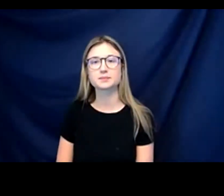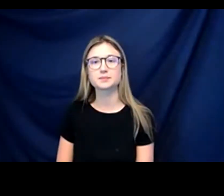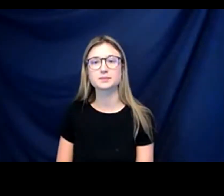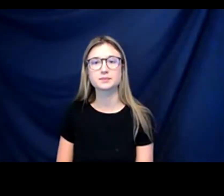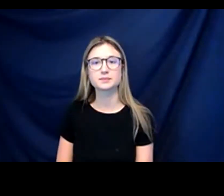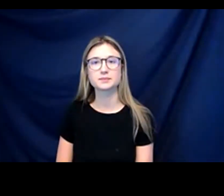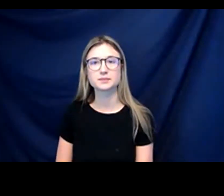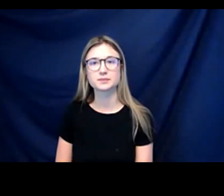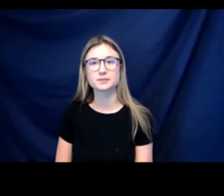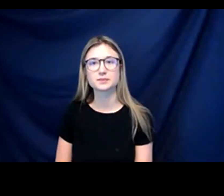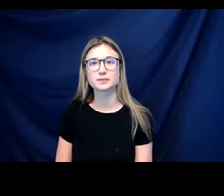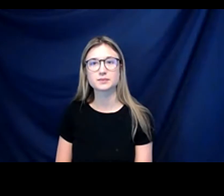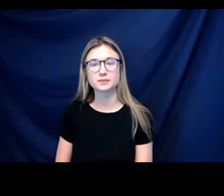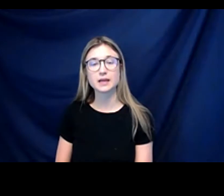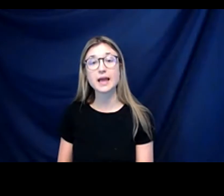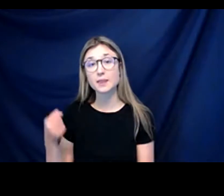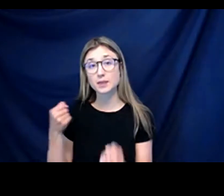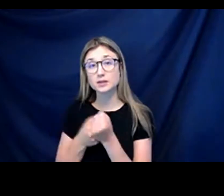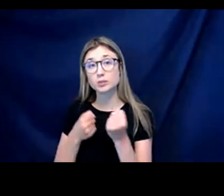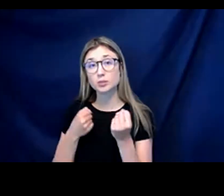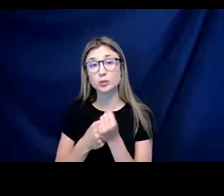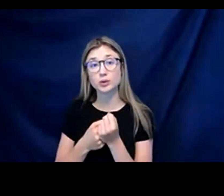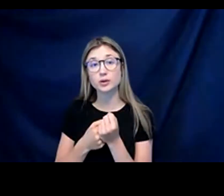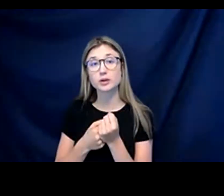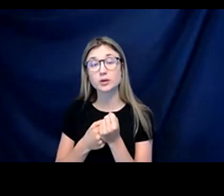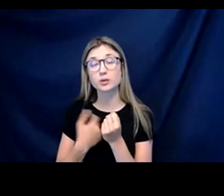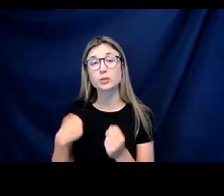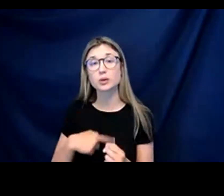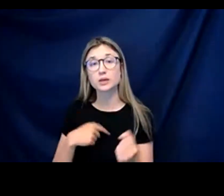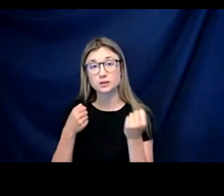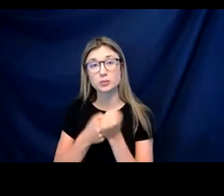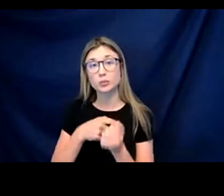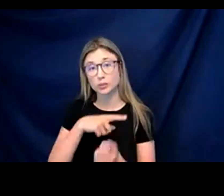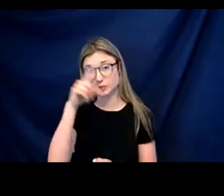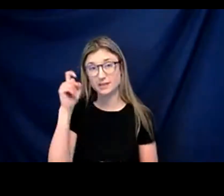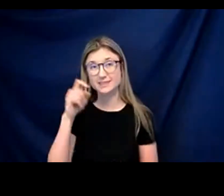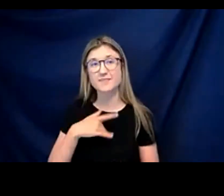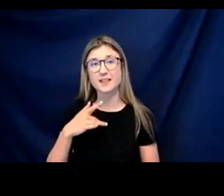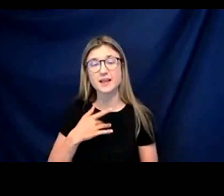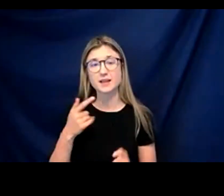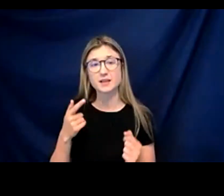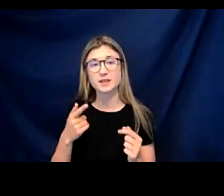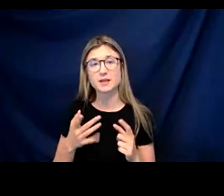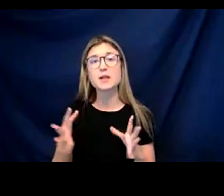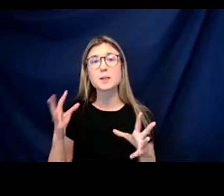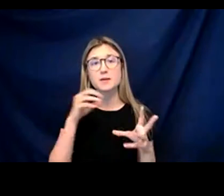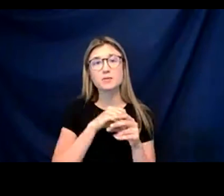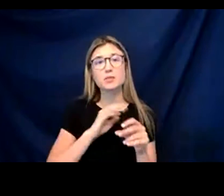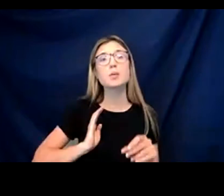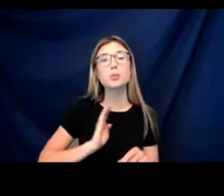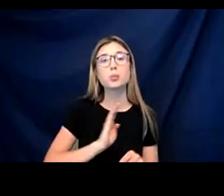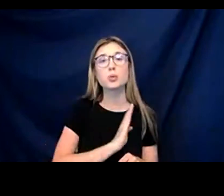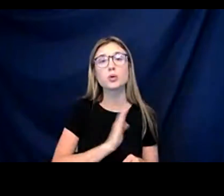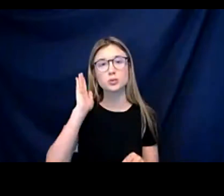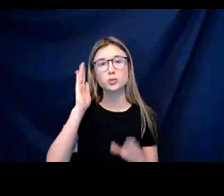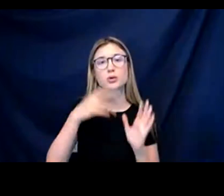the support of it came because they feel like this is the makeup of the board is more reflective of the people who